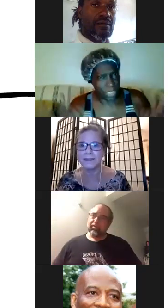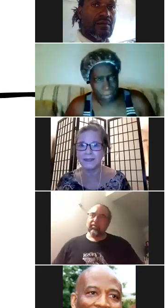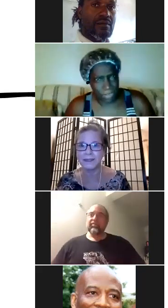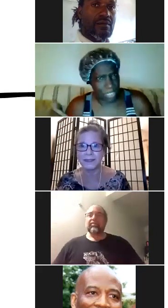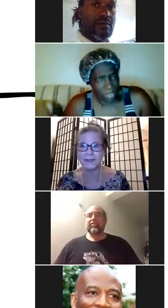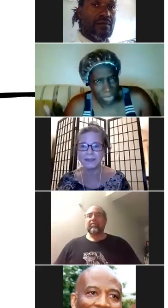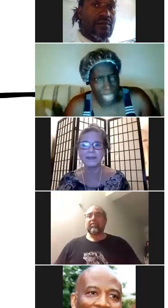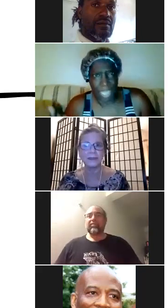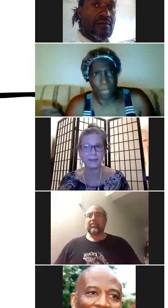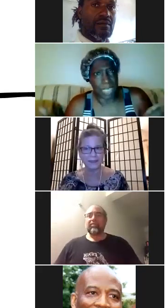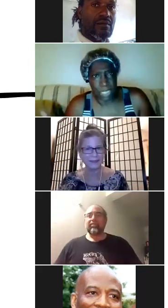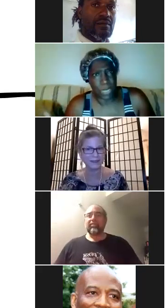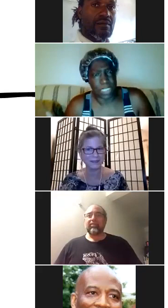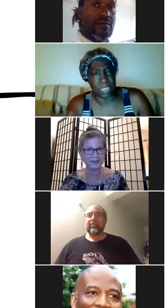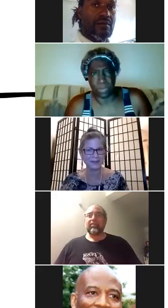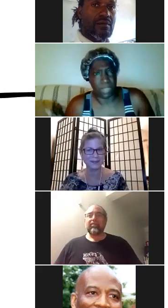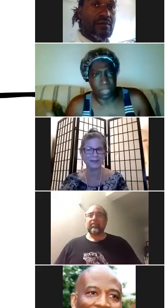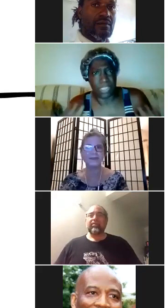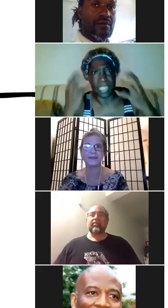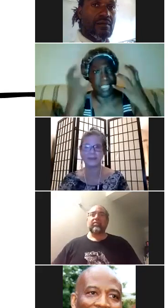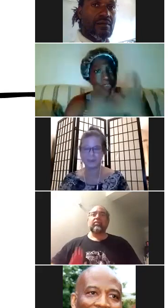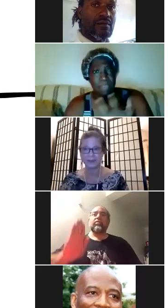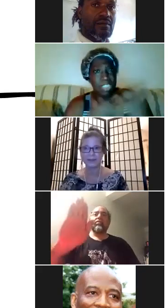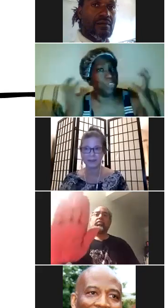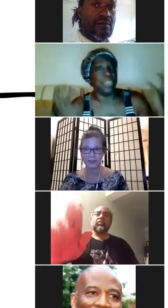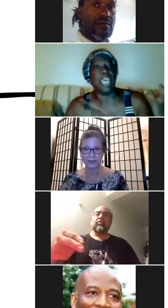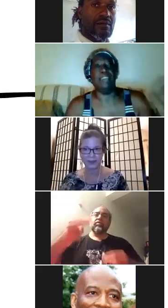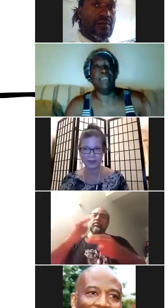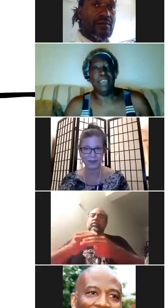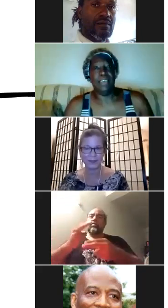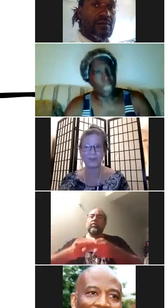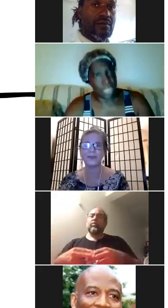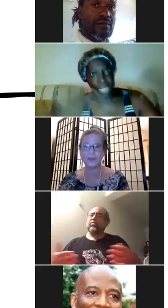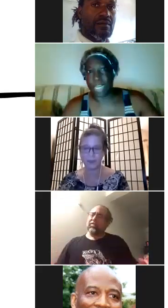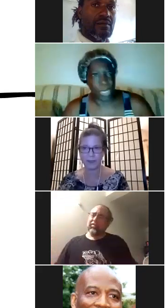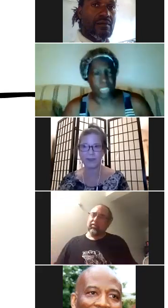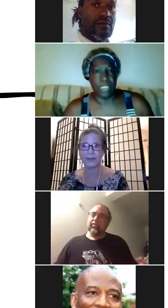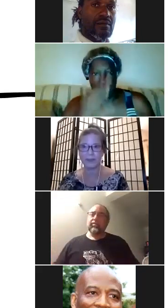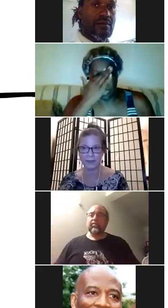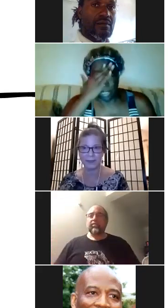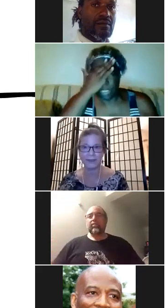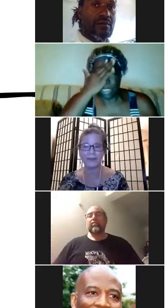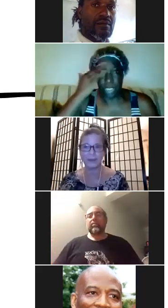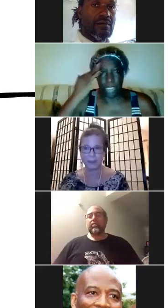So you see my face like, what? Like I'm asking a question. You have to do that, or it's not a question.